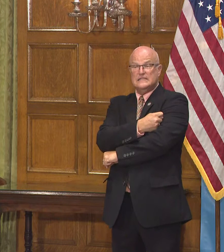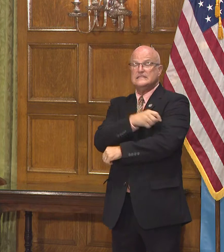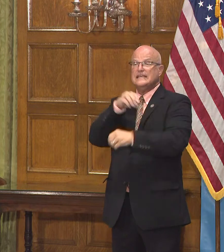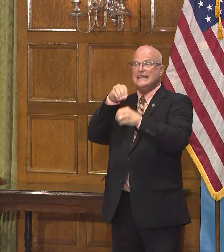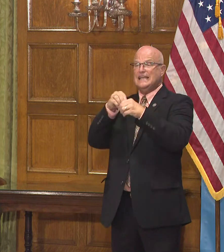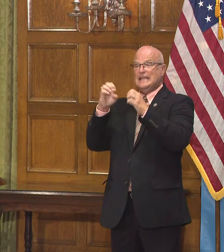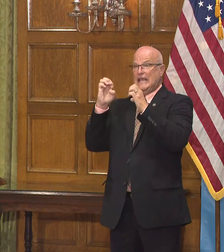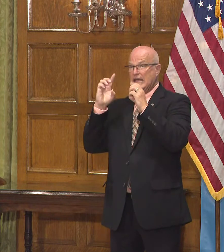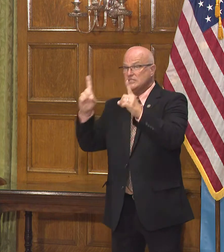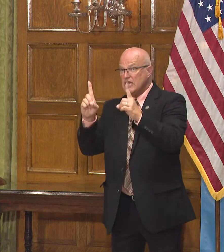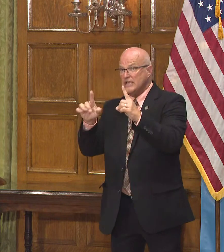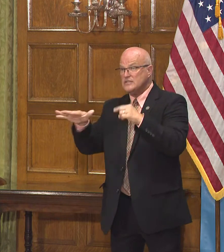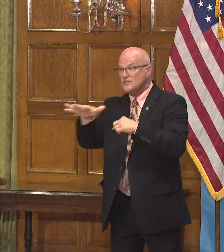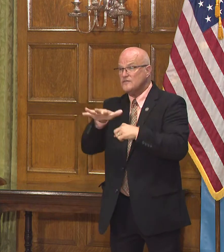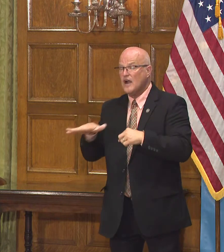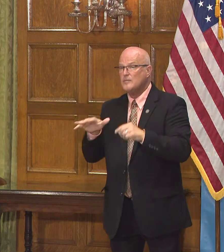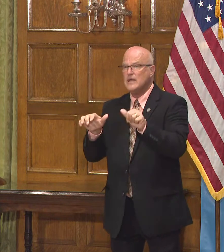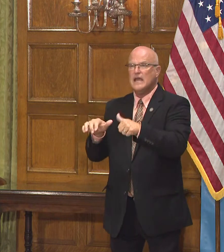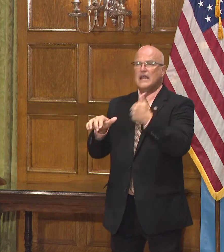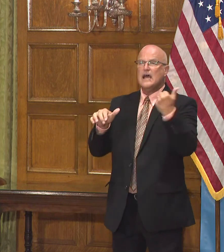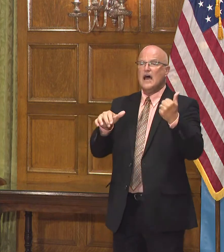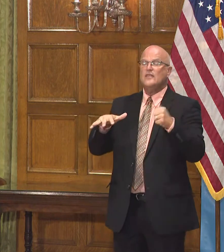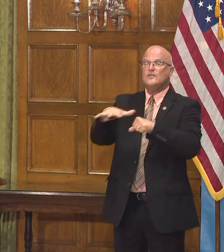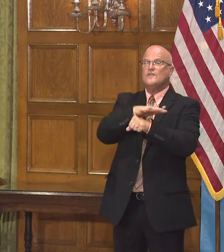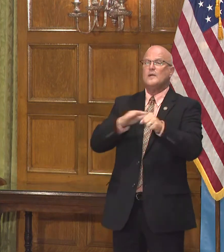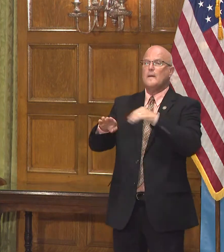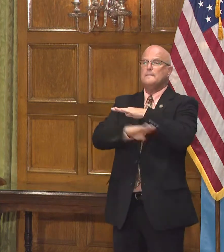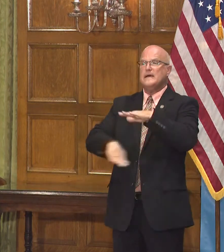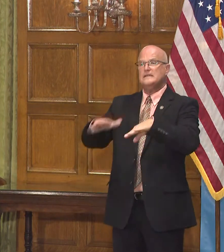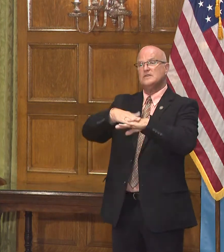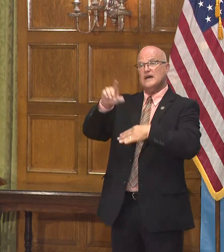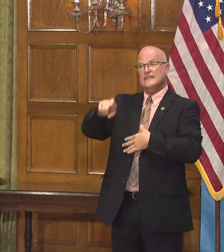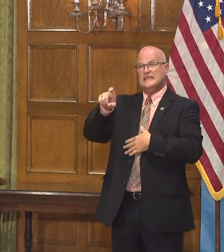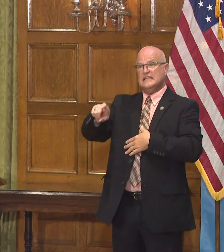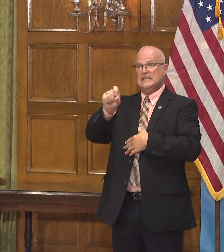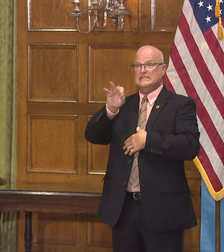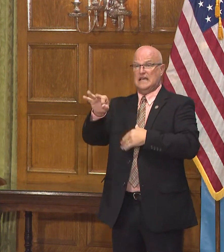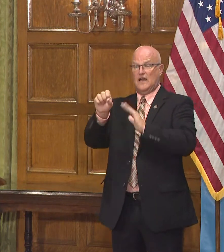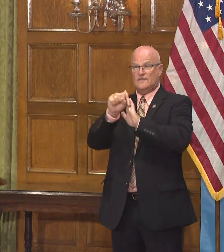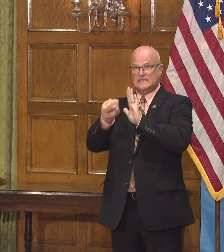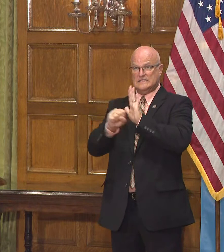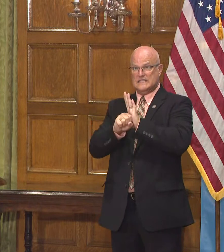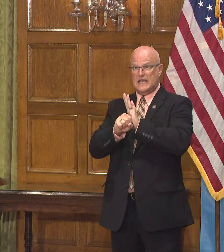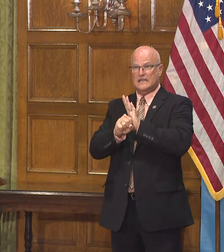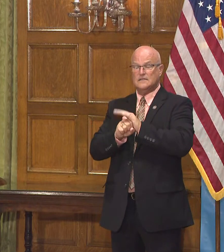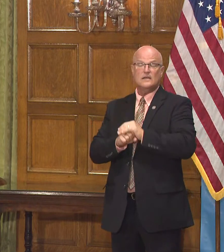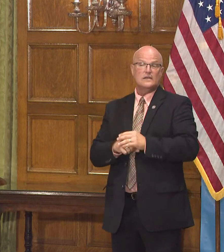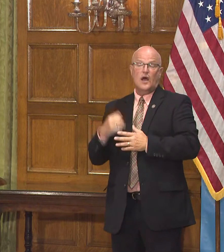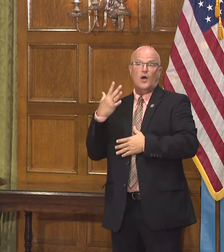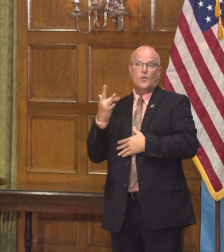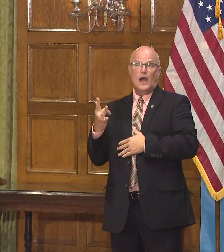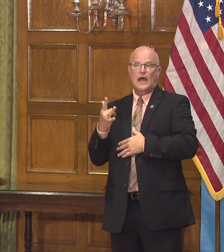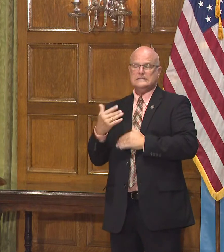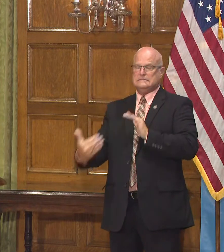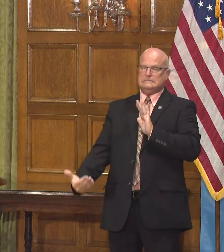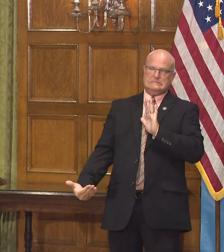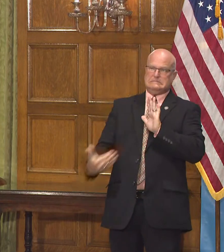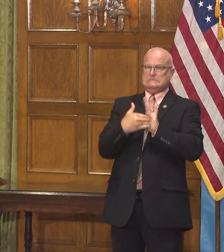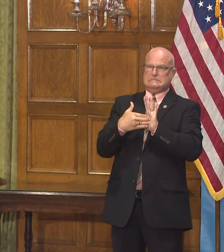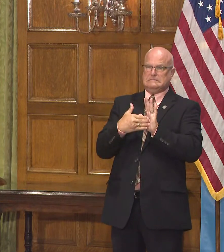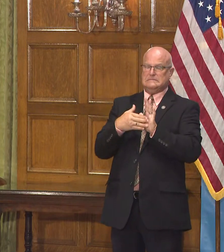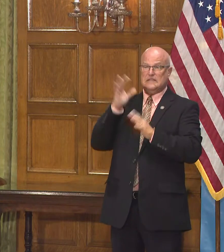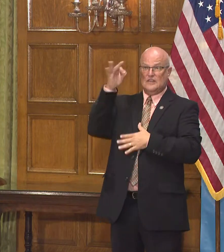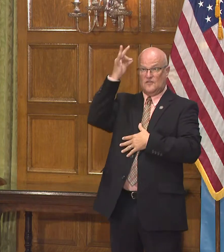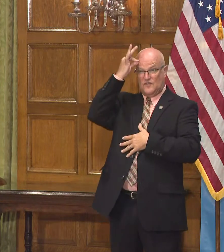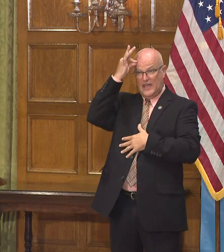the educational environment and in other environments based upon the needs of the state. So just because you're opposed to a federal